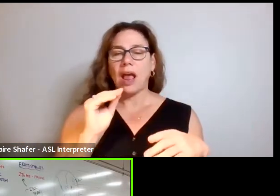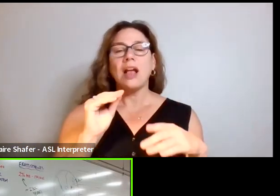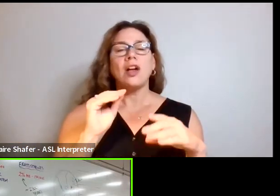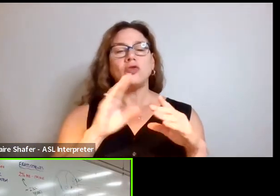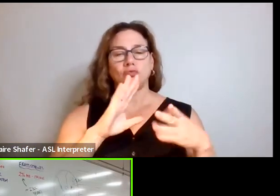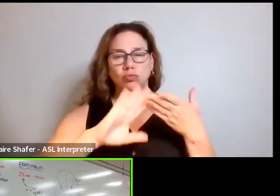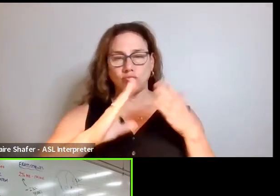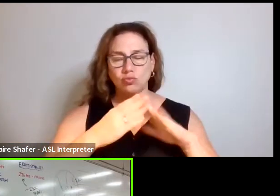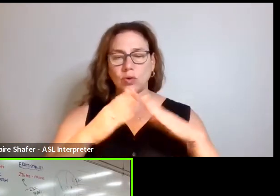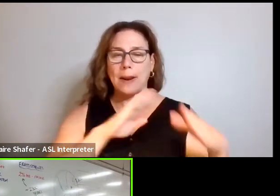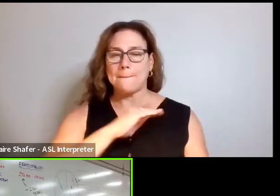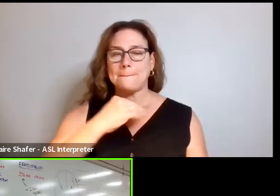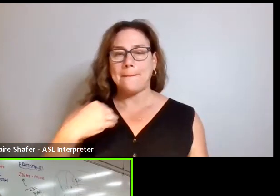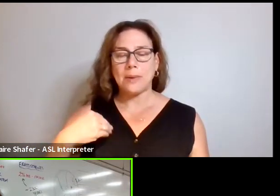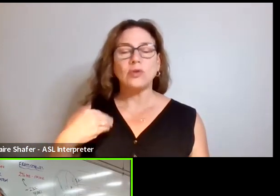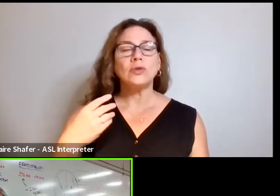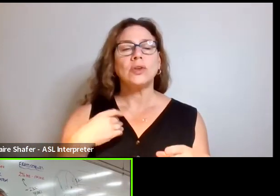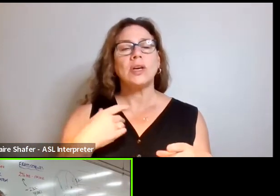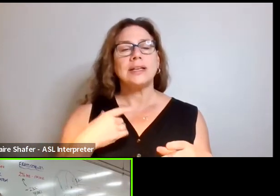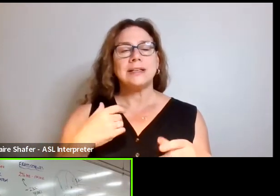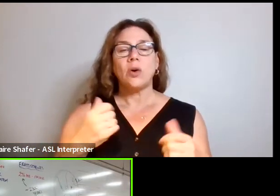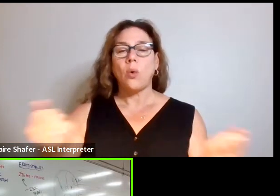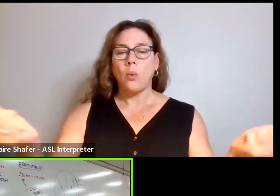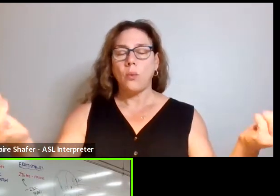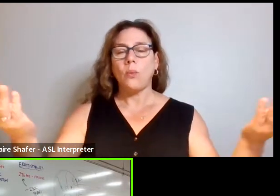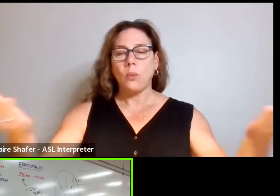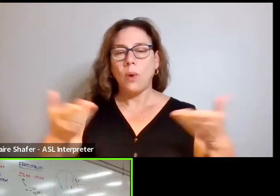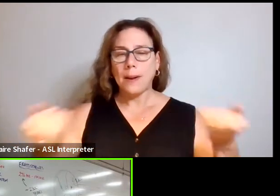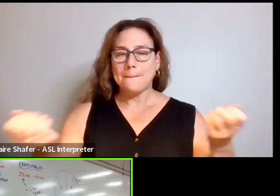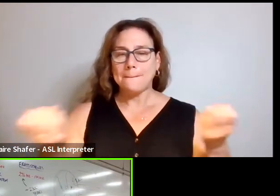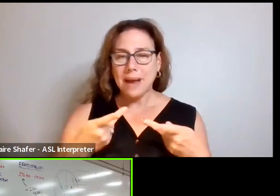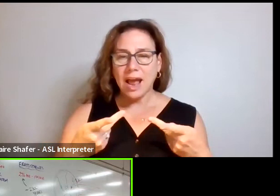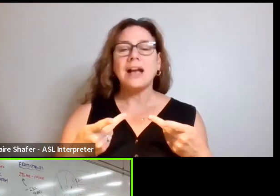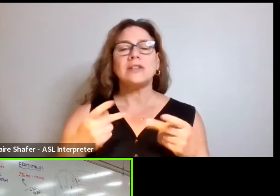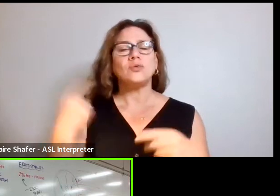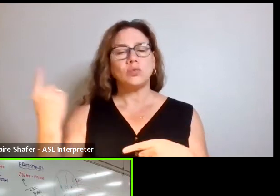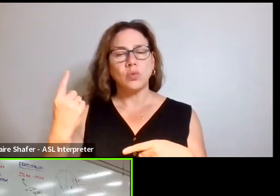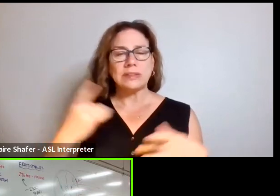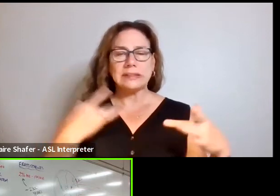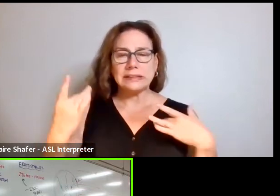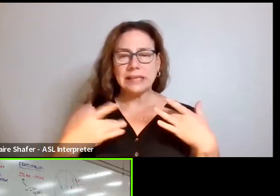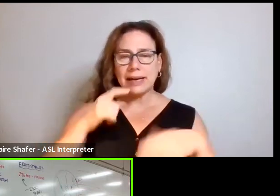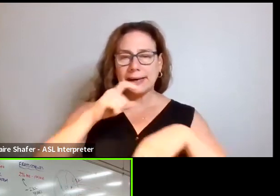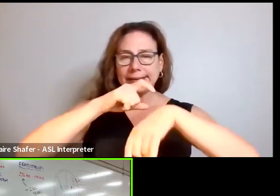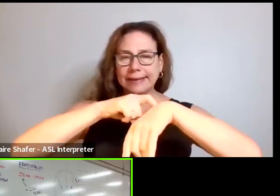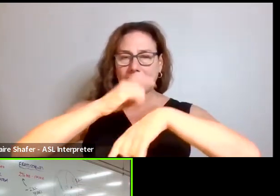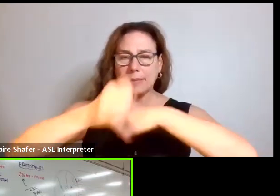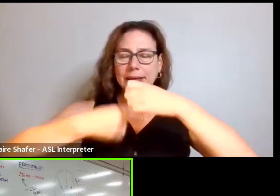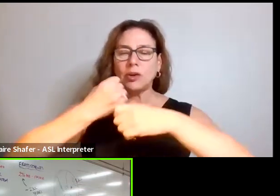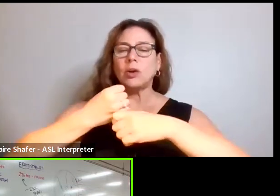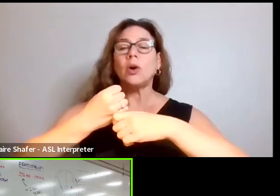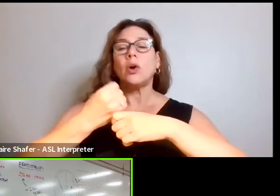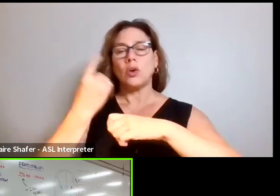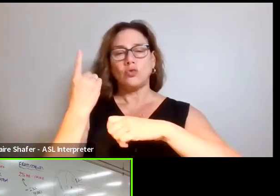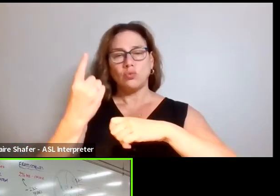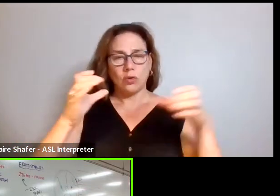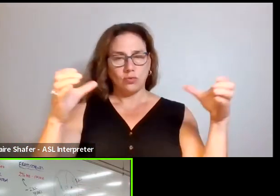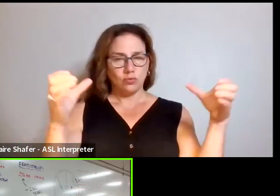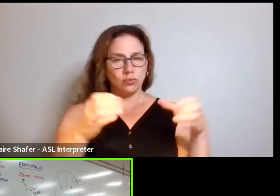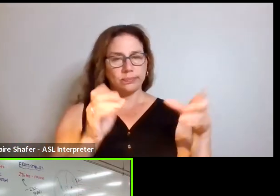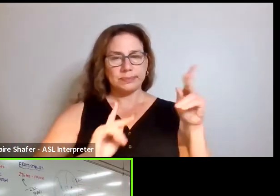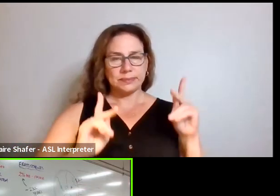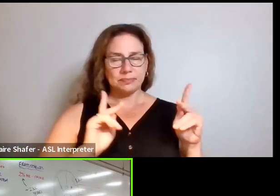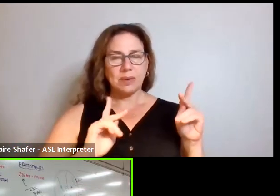It's always an exciting time of year, and it's the one time of year that or the one group of people